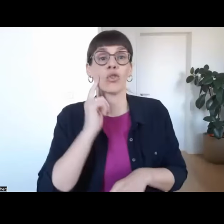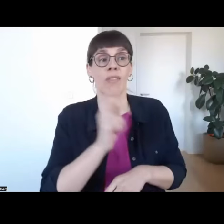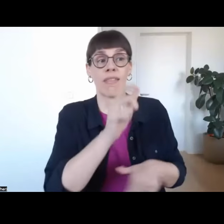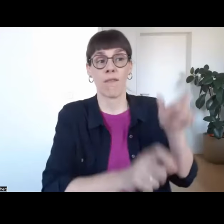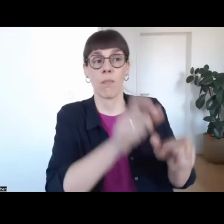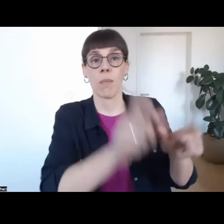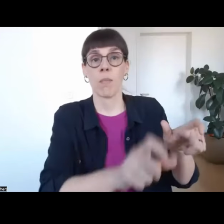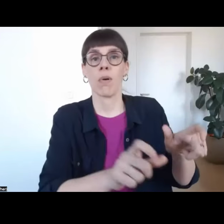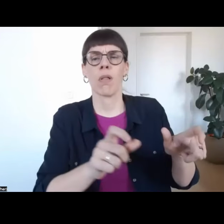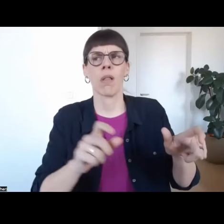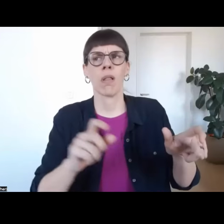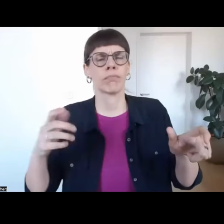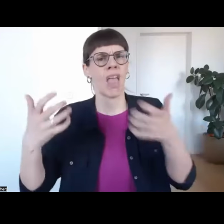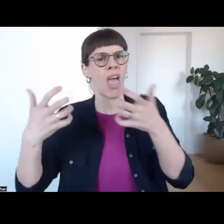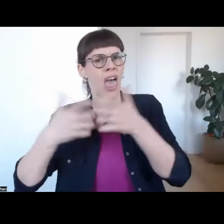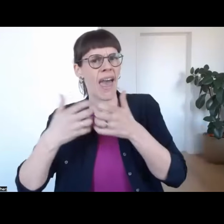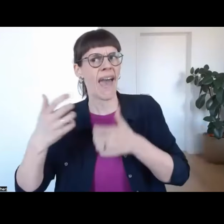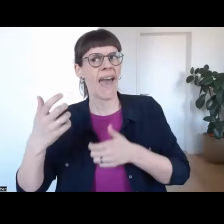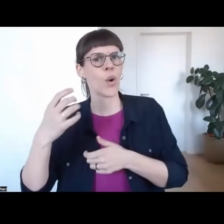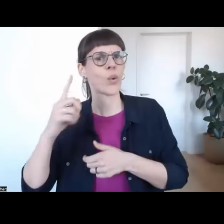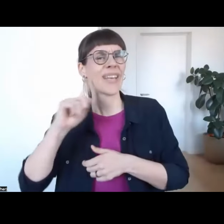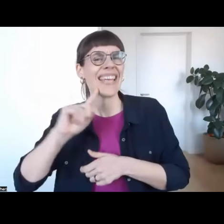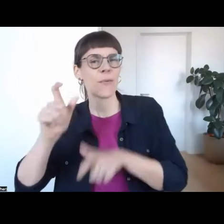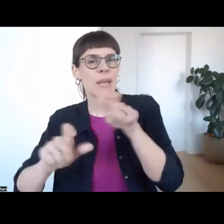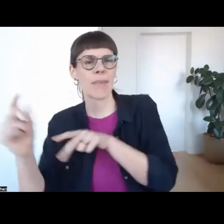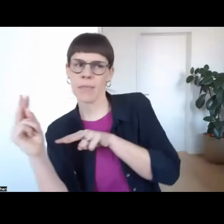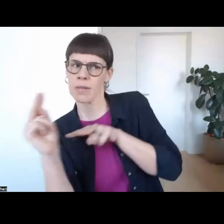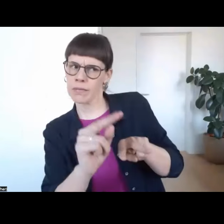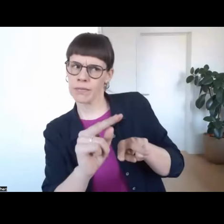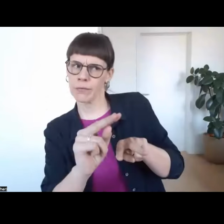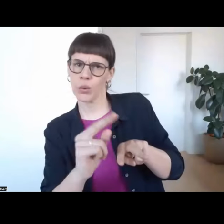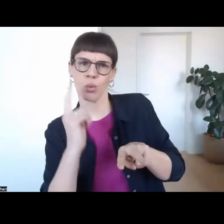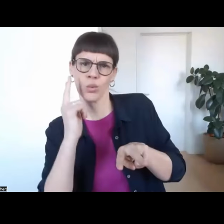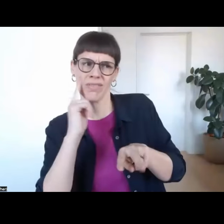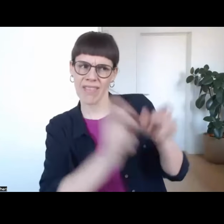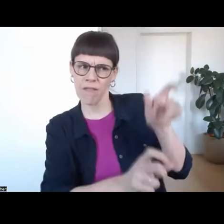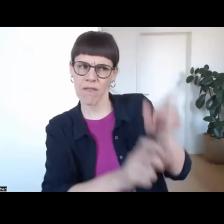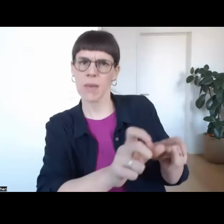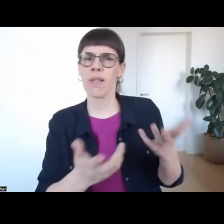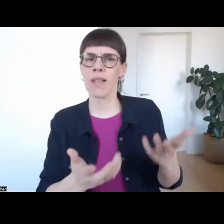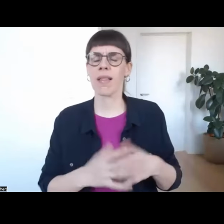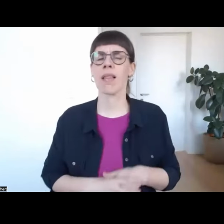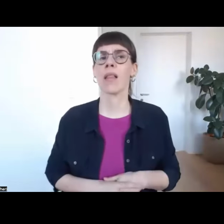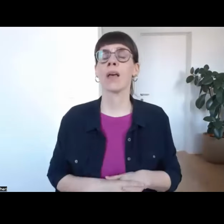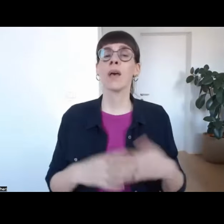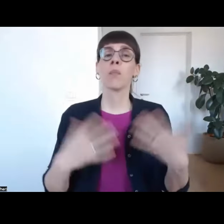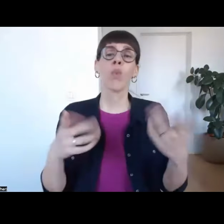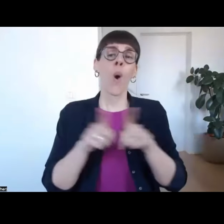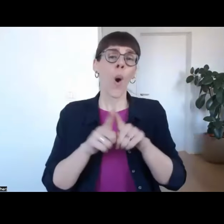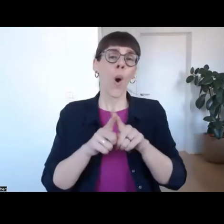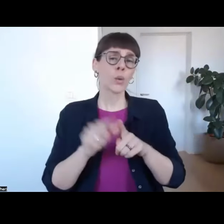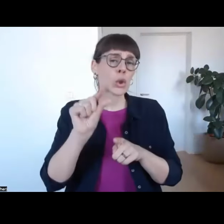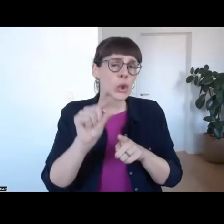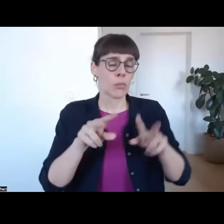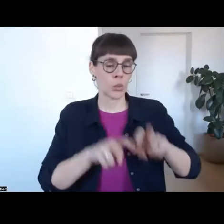that they use their language. Is there an impact on the people using that service, or how hearing people perceive deaf